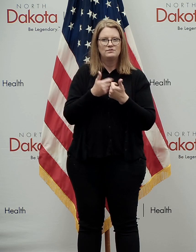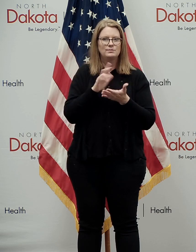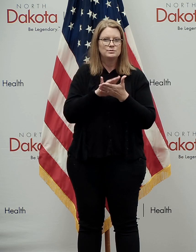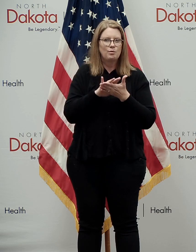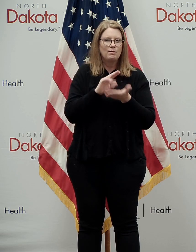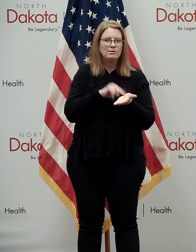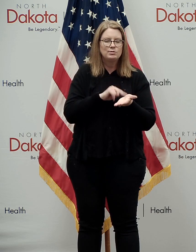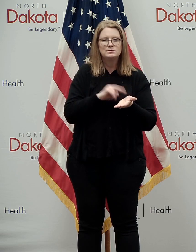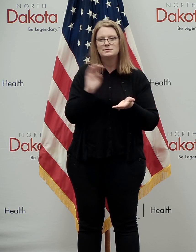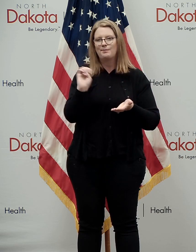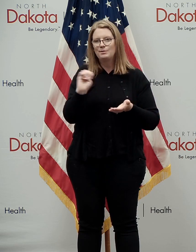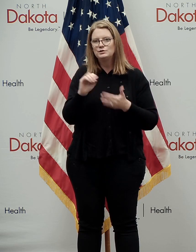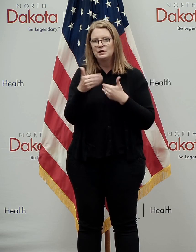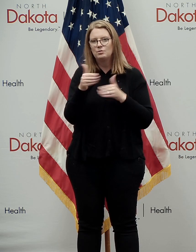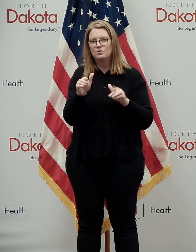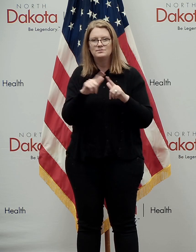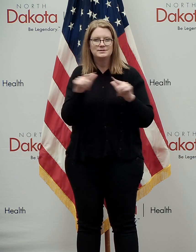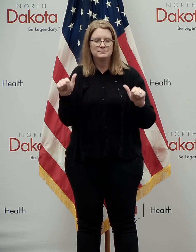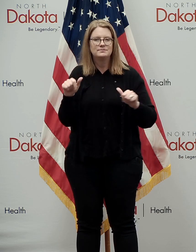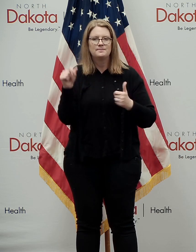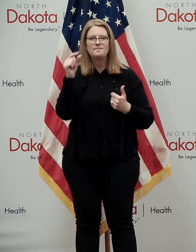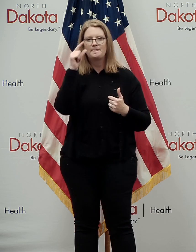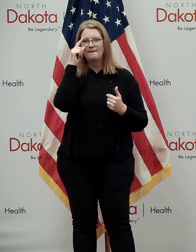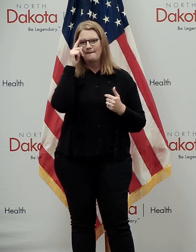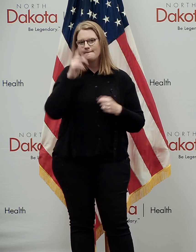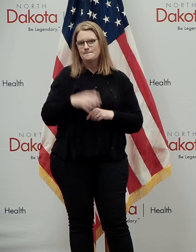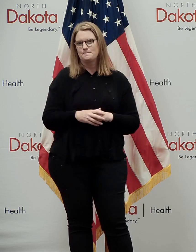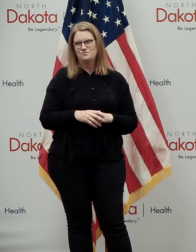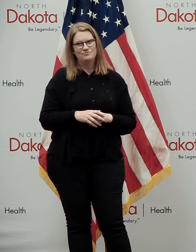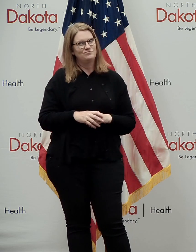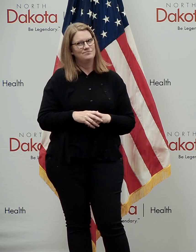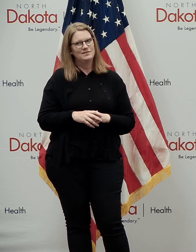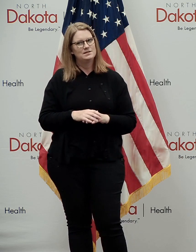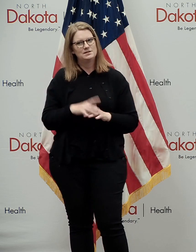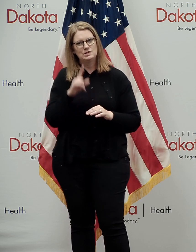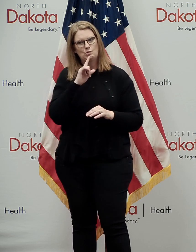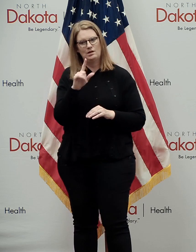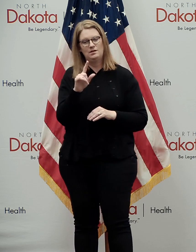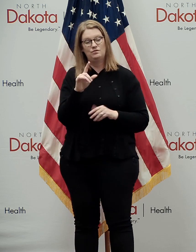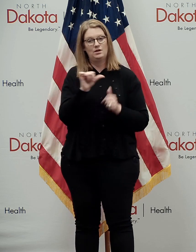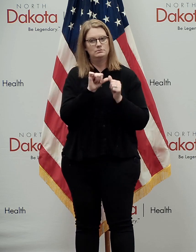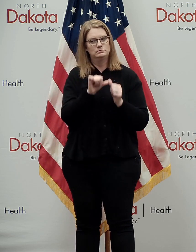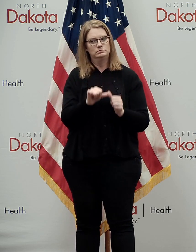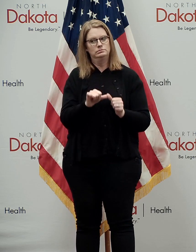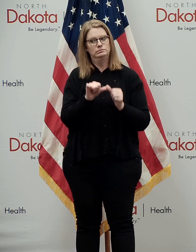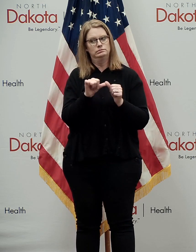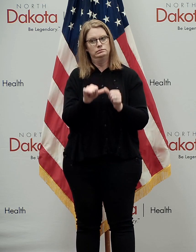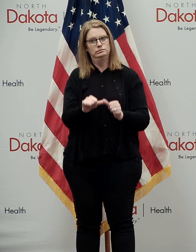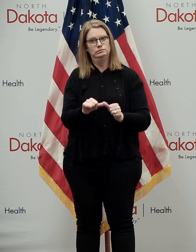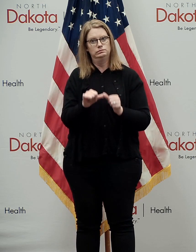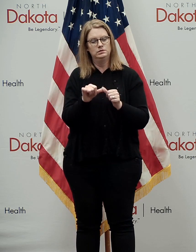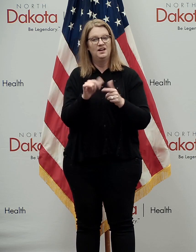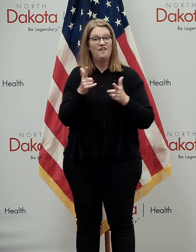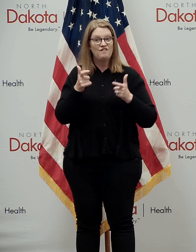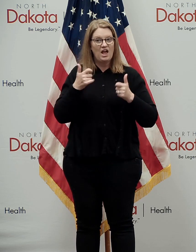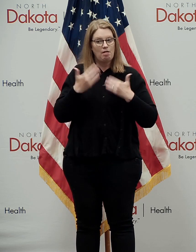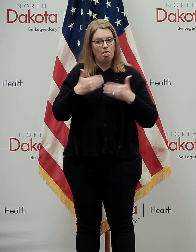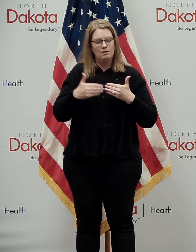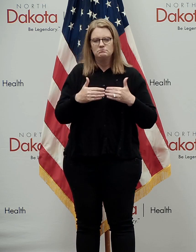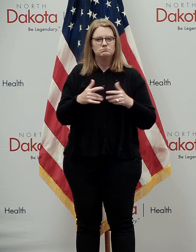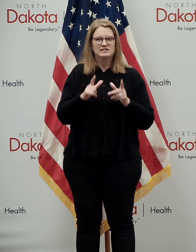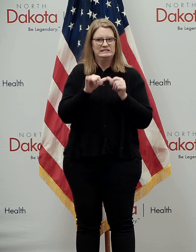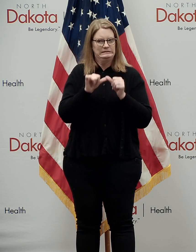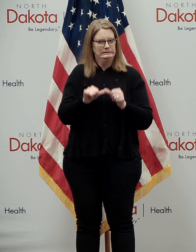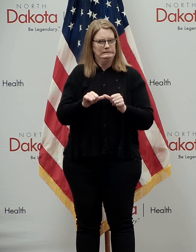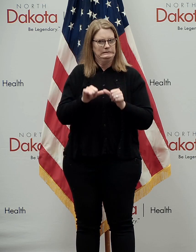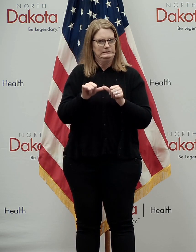emergency rooms, and that's what I'm saying. We're on a marathon, not a sprint, and we're just, you know, still entering this journey. So a lot of uncharted territory